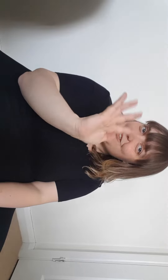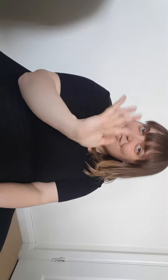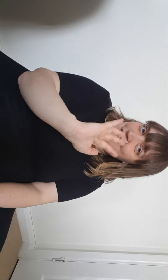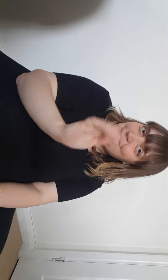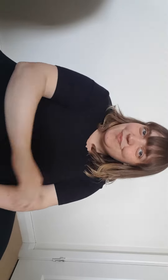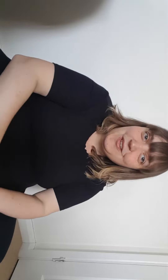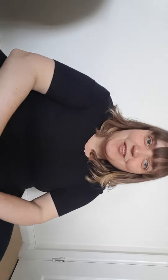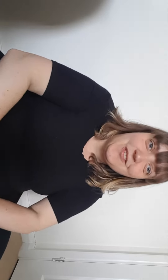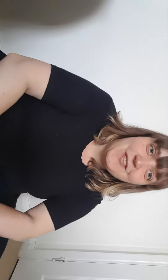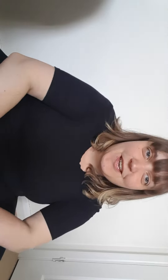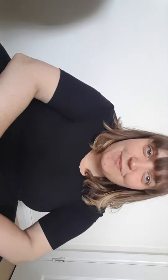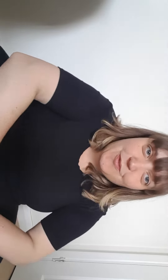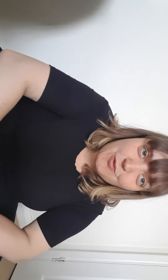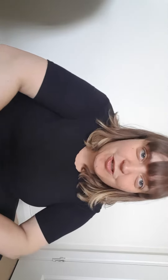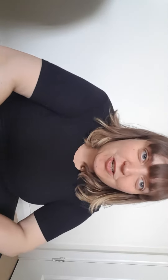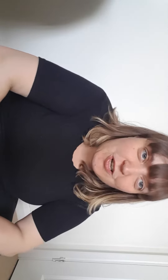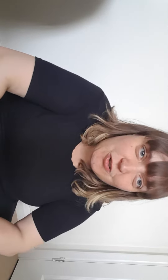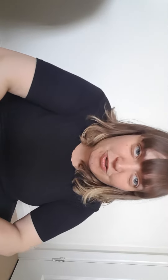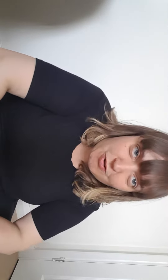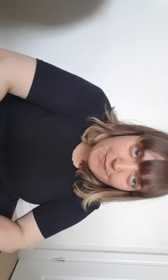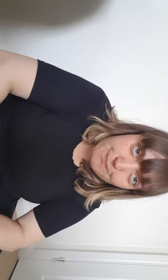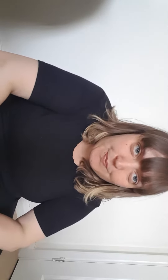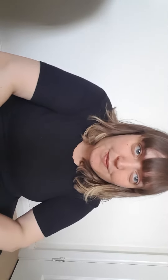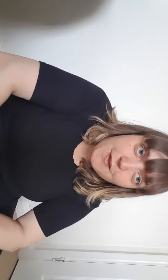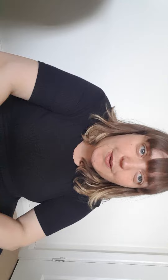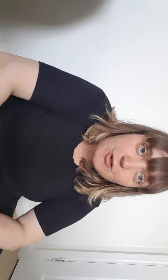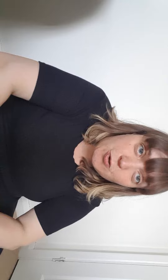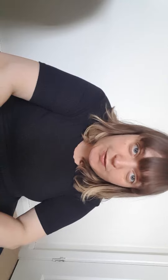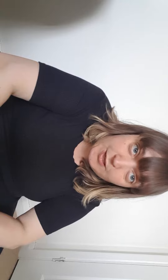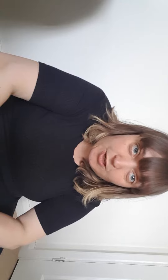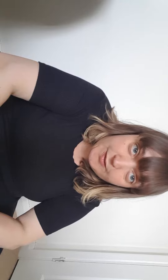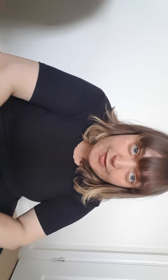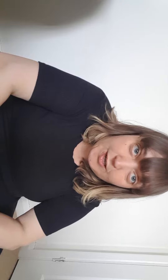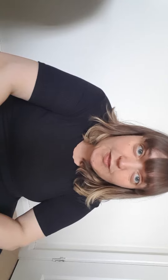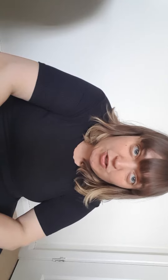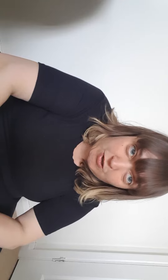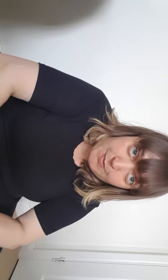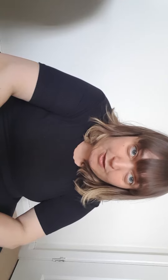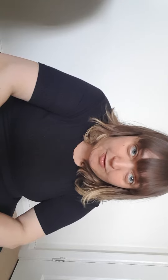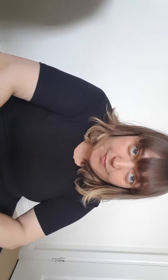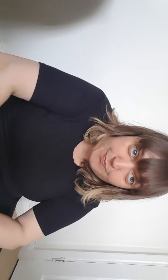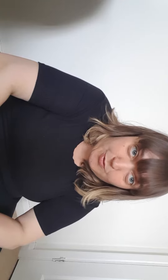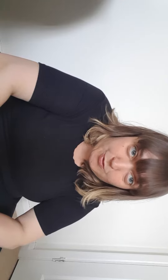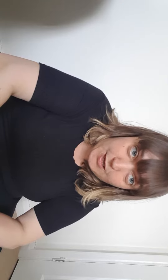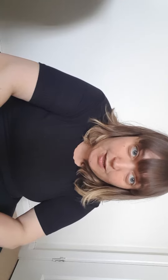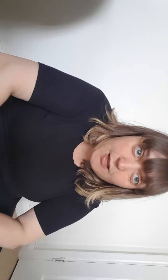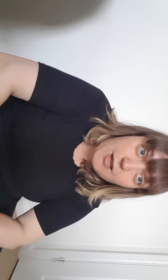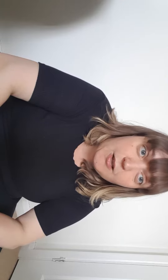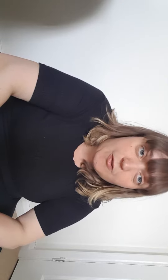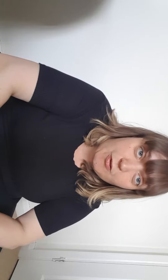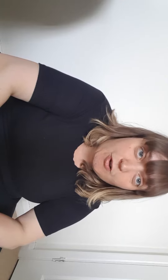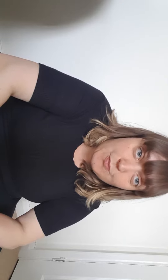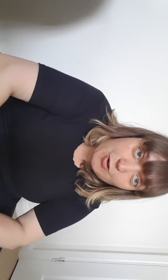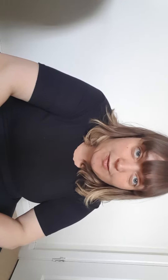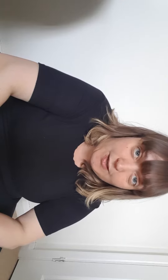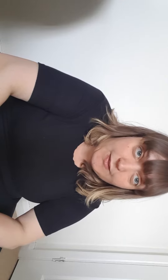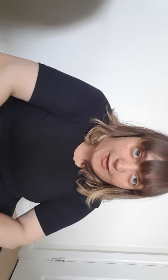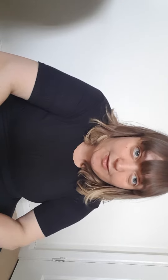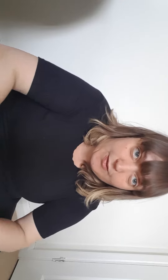Hey nursery, so today we're going to learn a nursery rhyme about Goldilocks and the three bears. Okay, so the rhyme goes like this, so